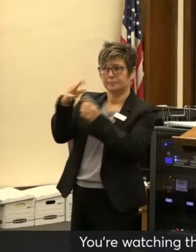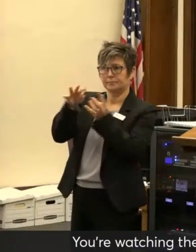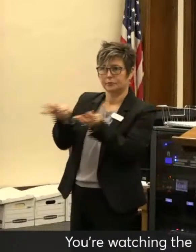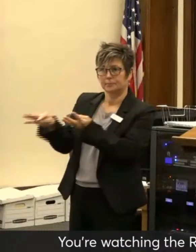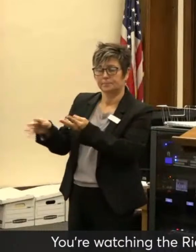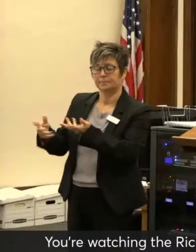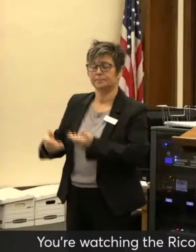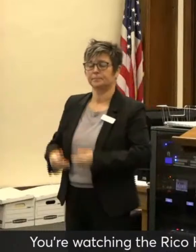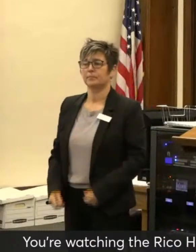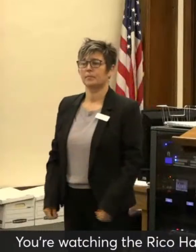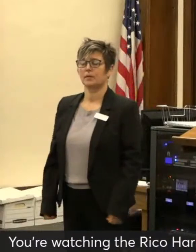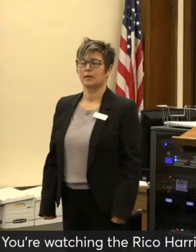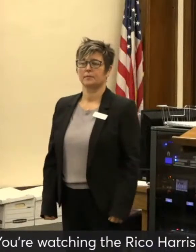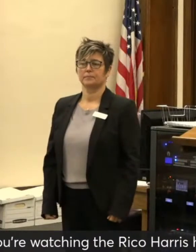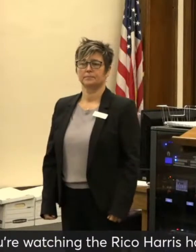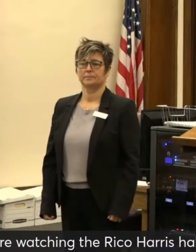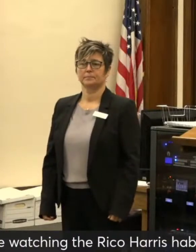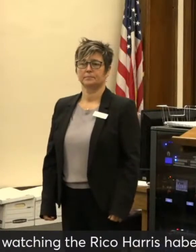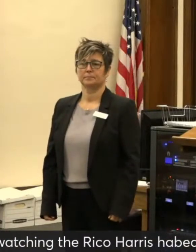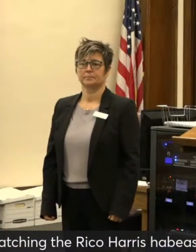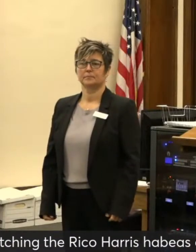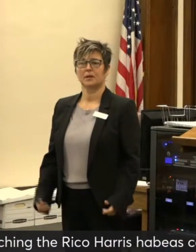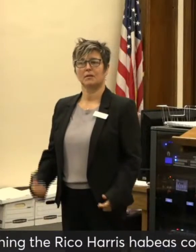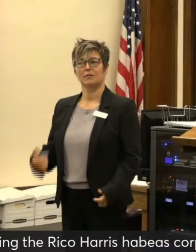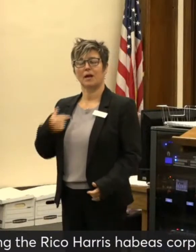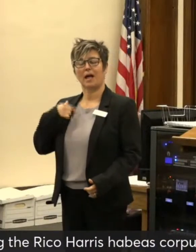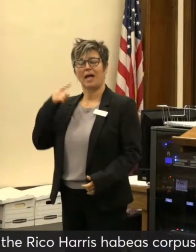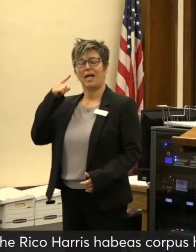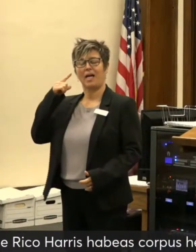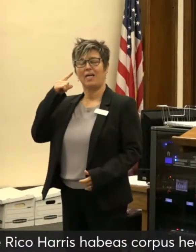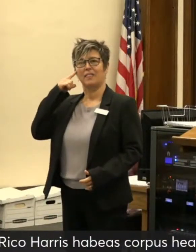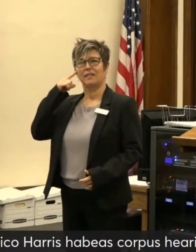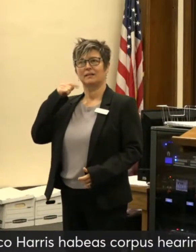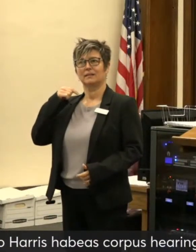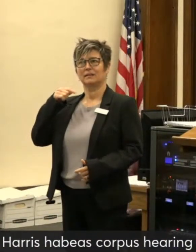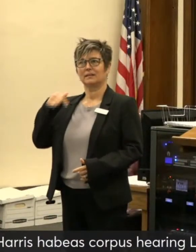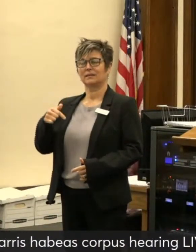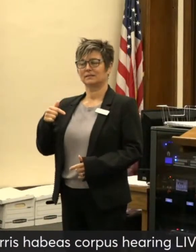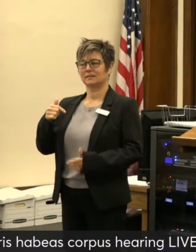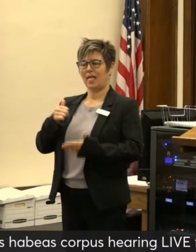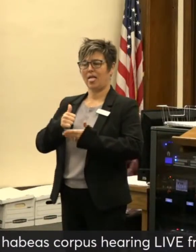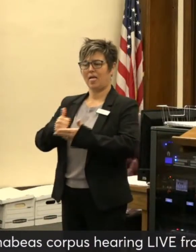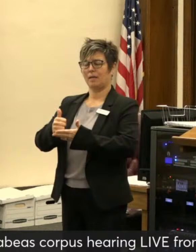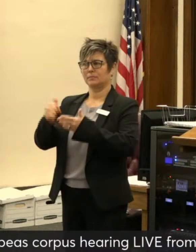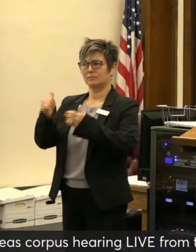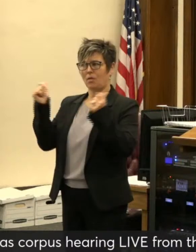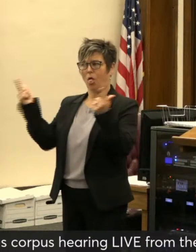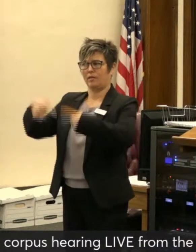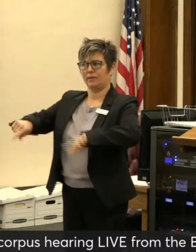think it helps us move a little further down the road toward a better understanding.